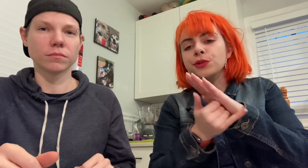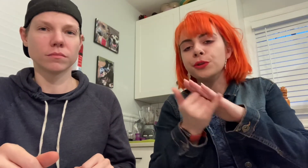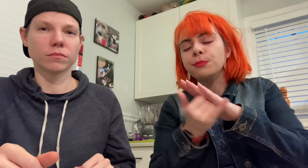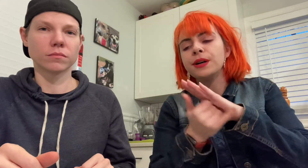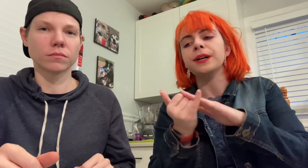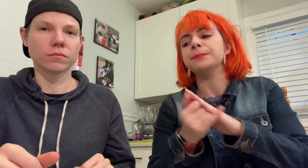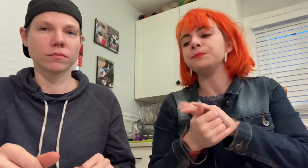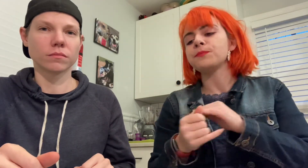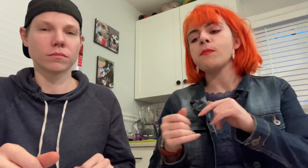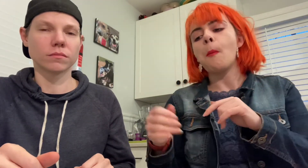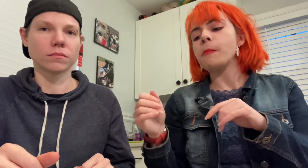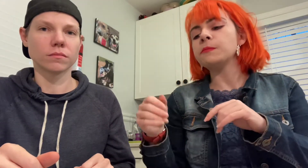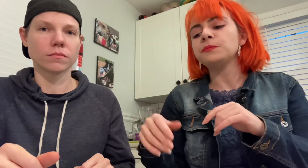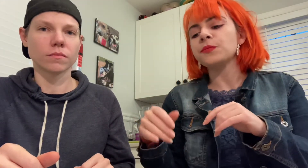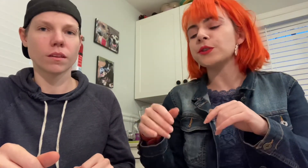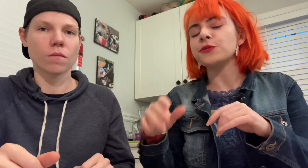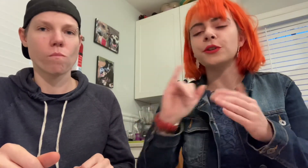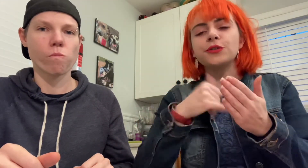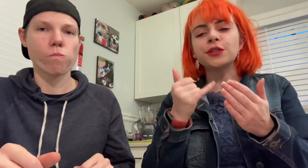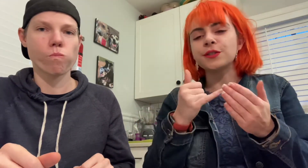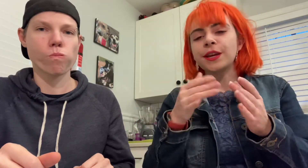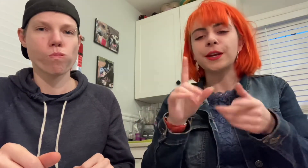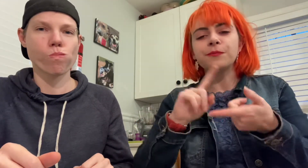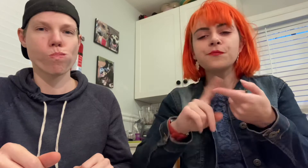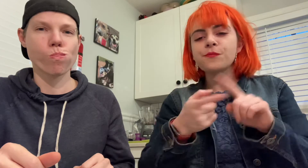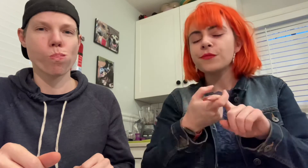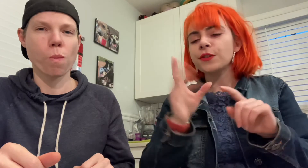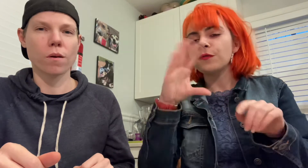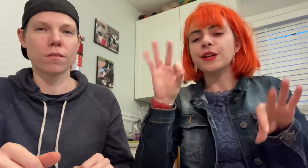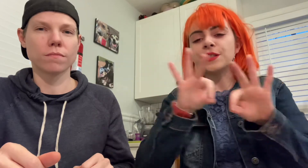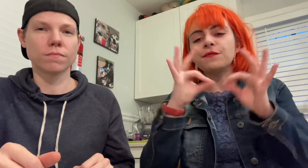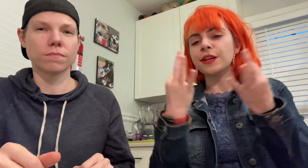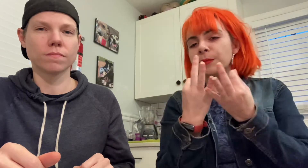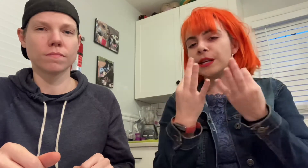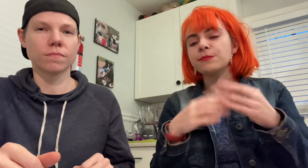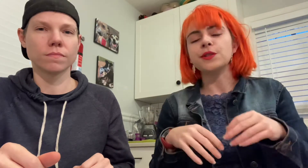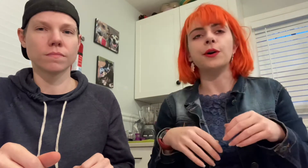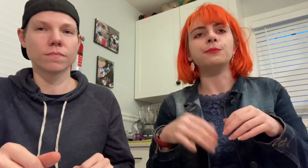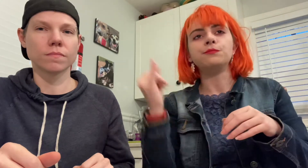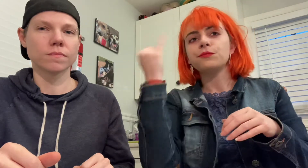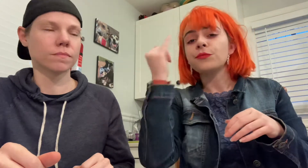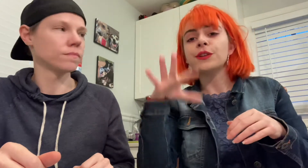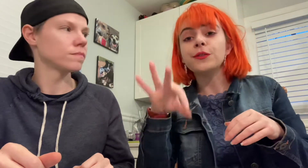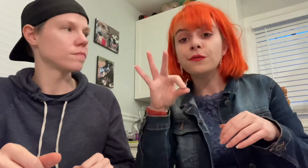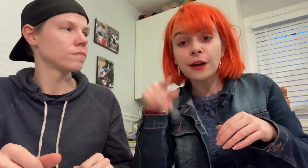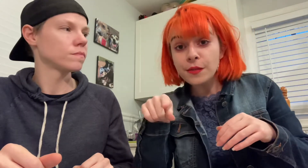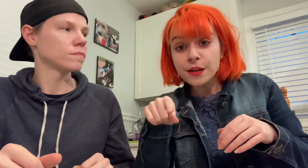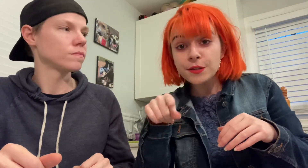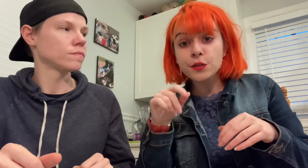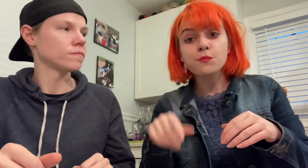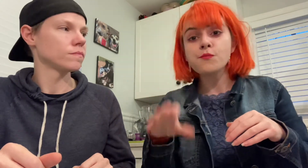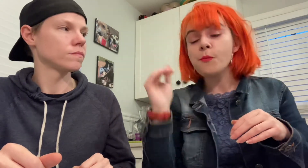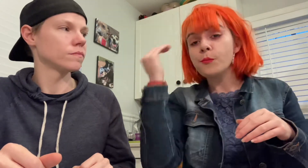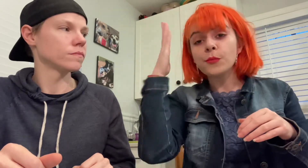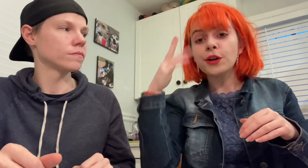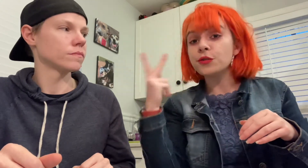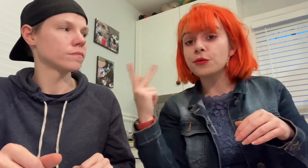YouTube. It's just like friends and family. So if you found this and you don't know